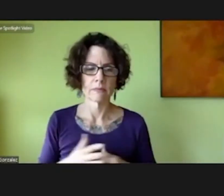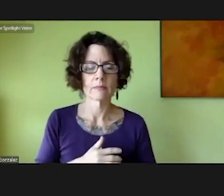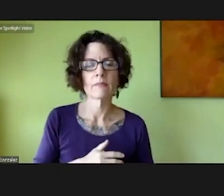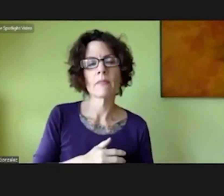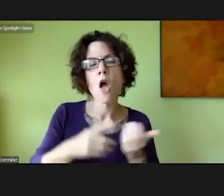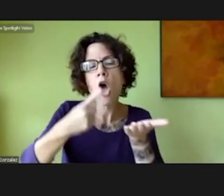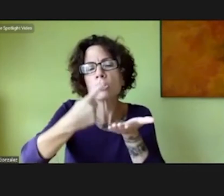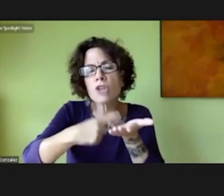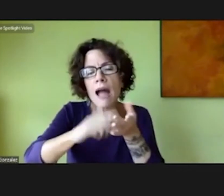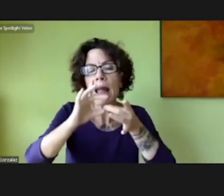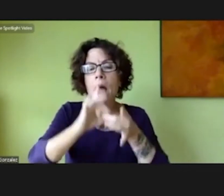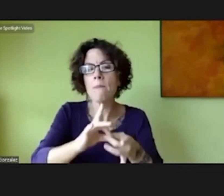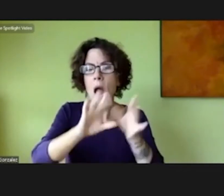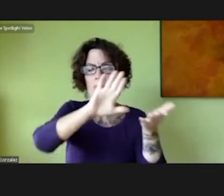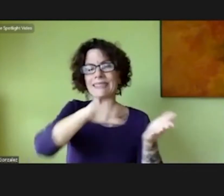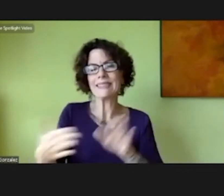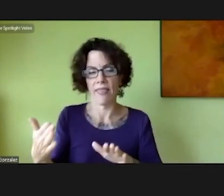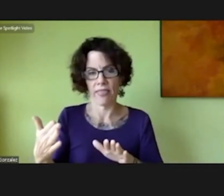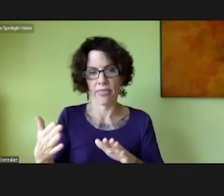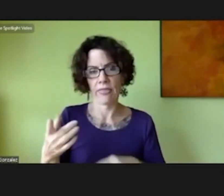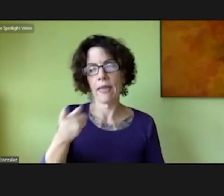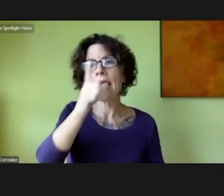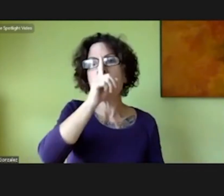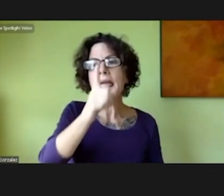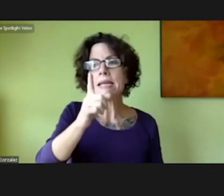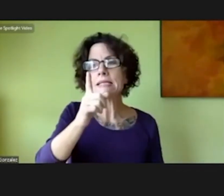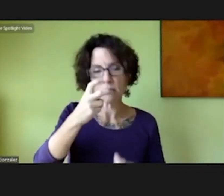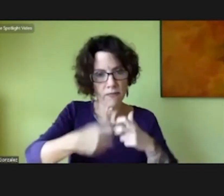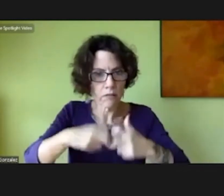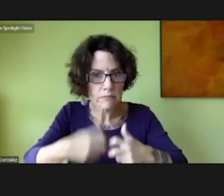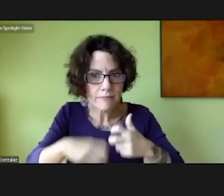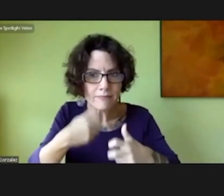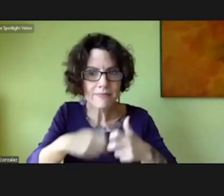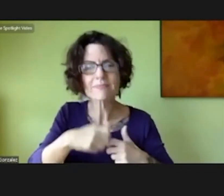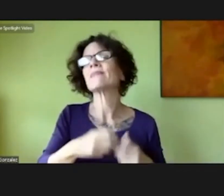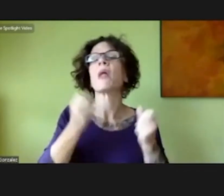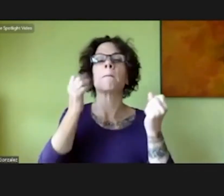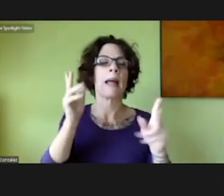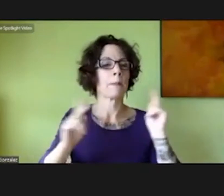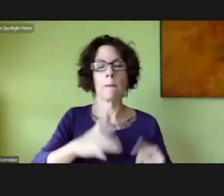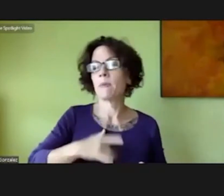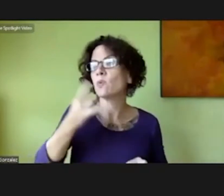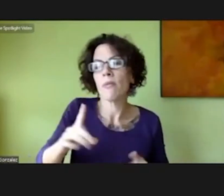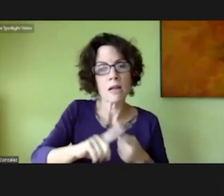and debate or argue about that. If I already inform everybody, they know what I